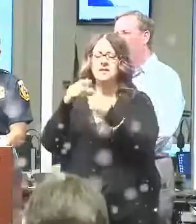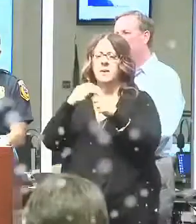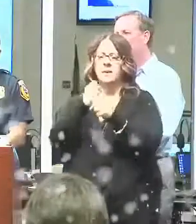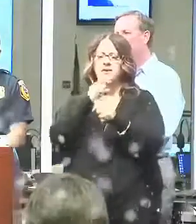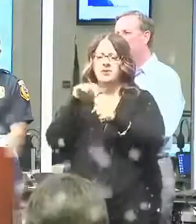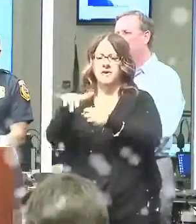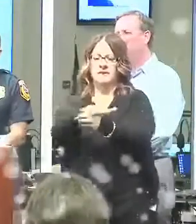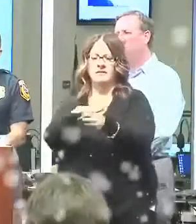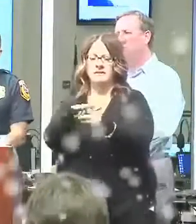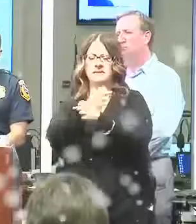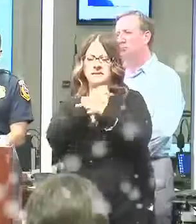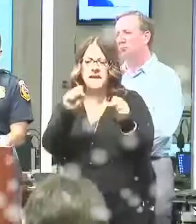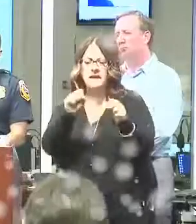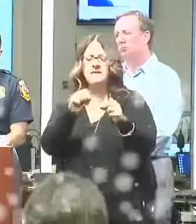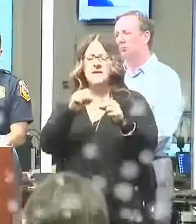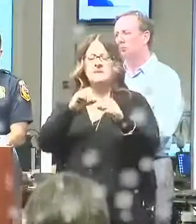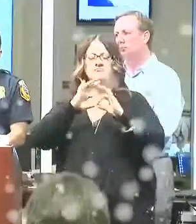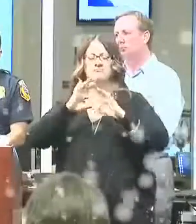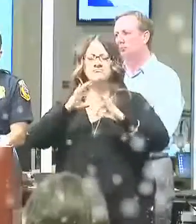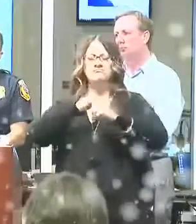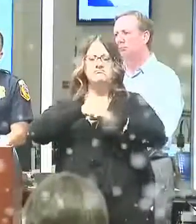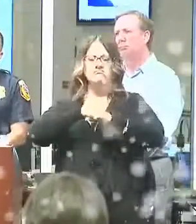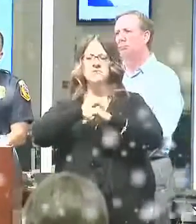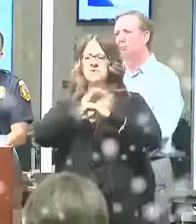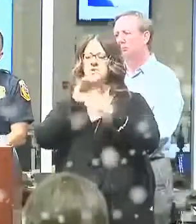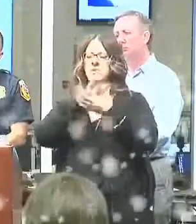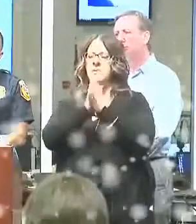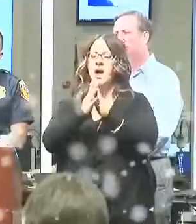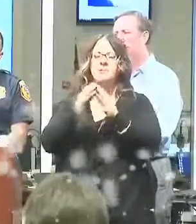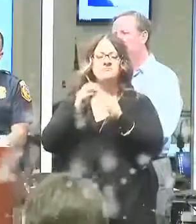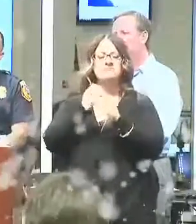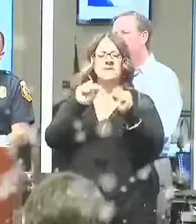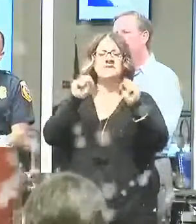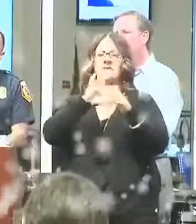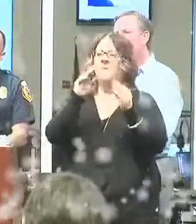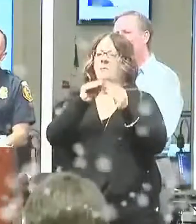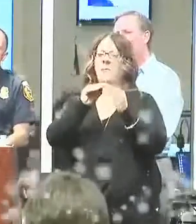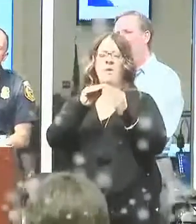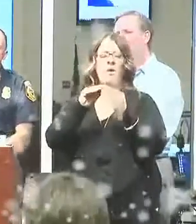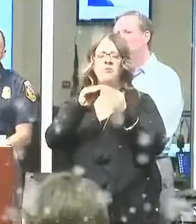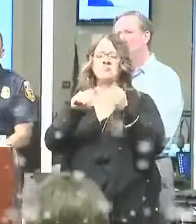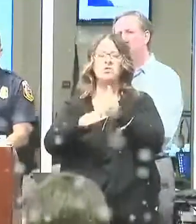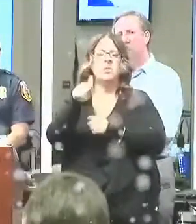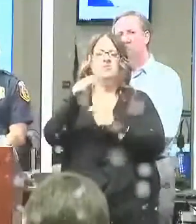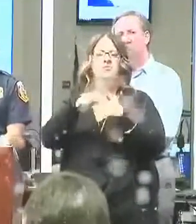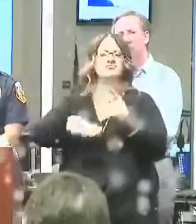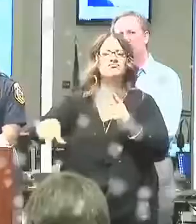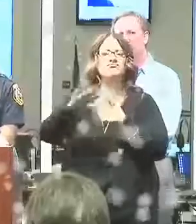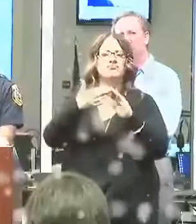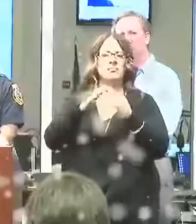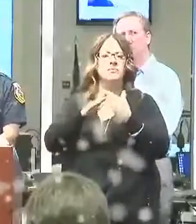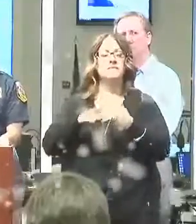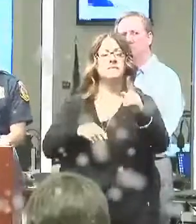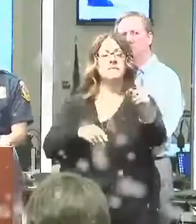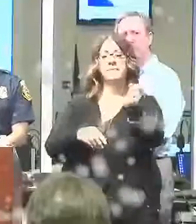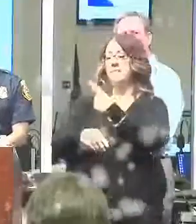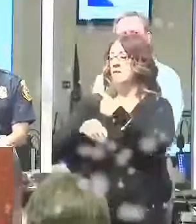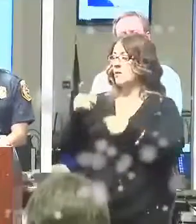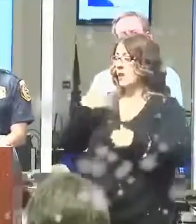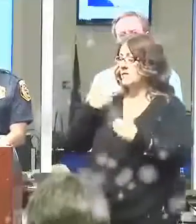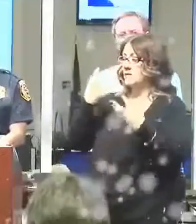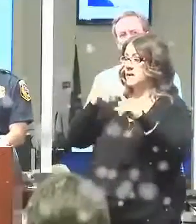safe and secure, so there's no longer a public safety threat. So you have teams scattered all over the area right